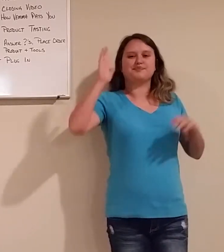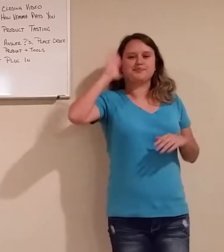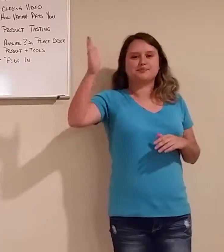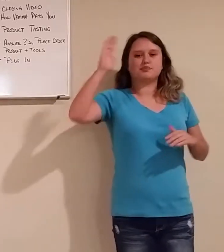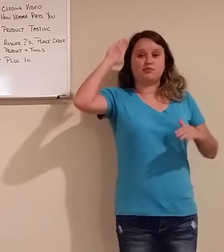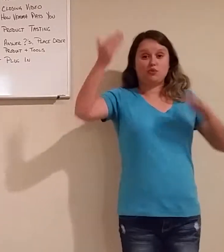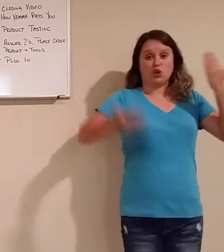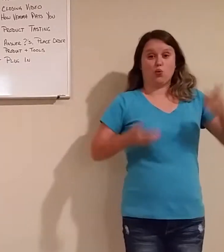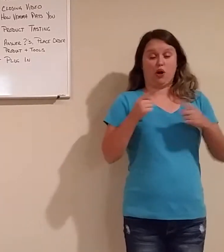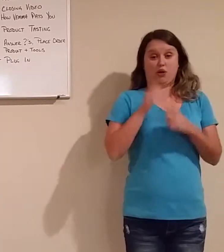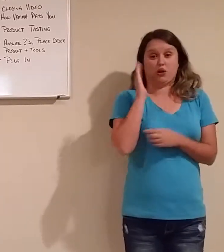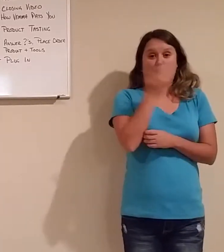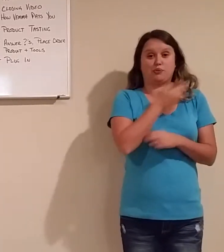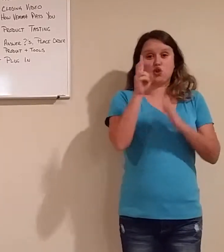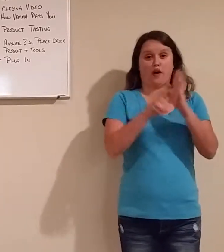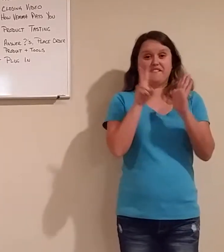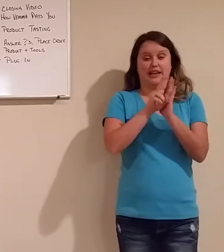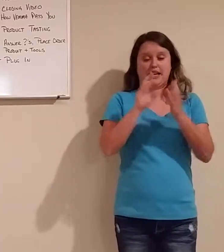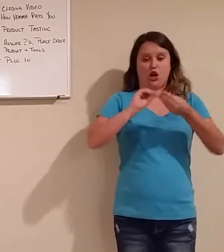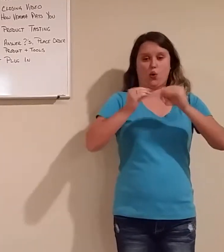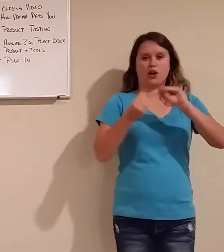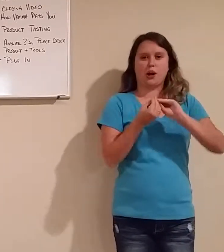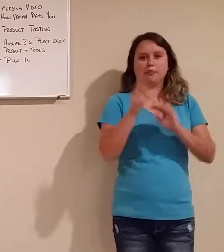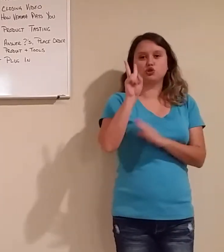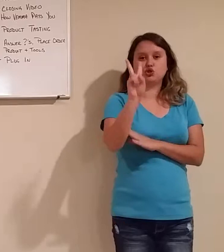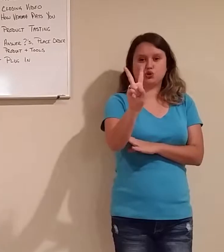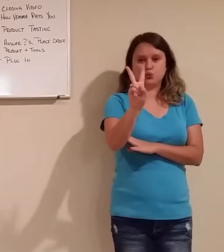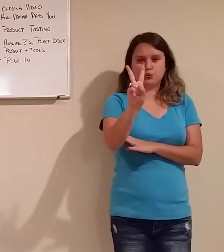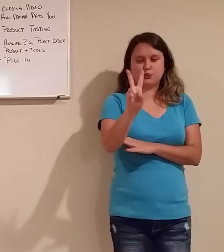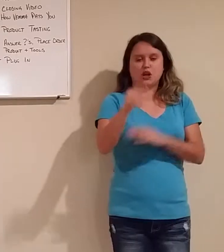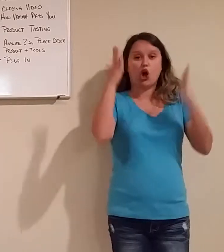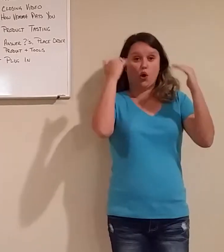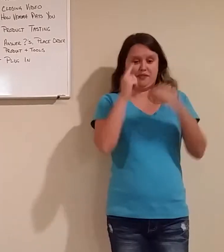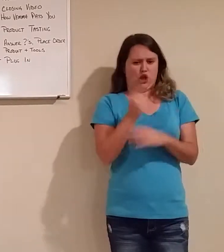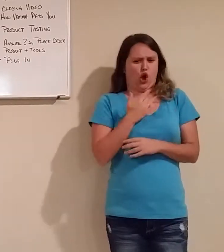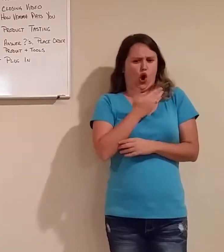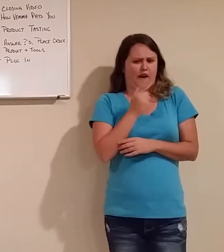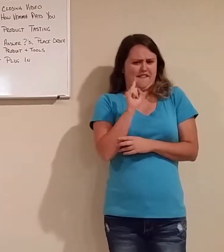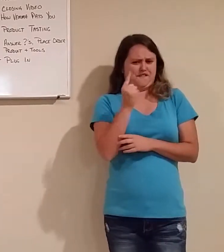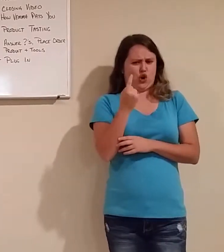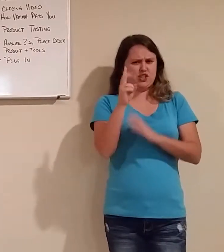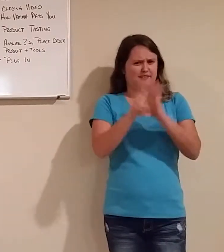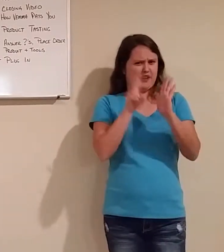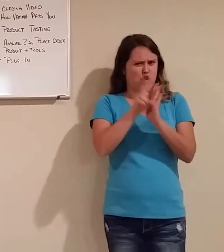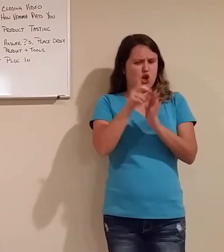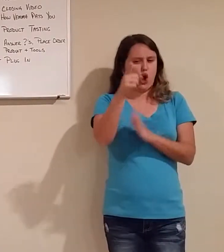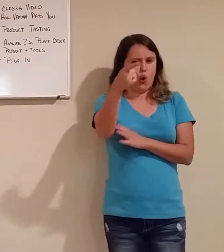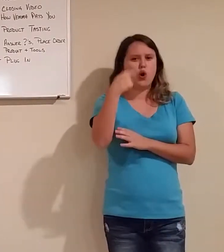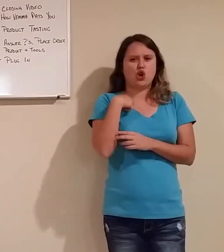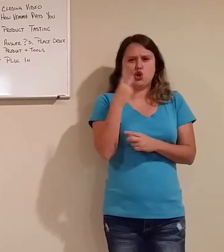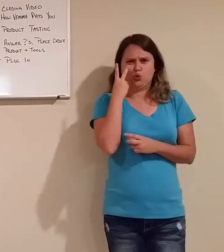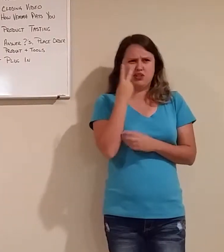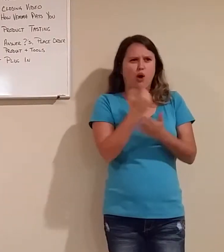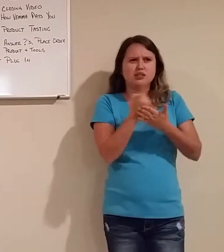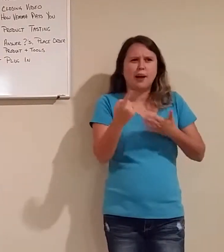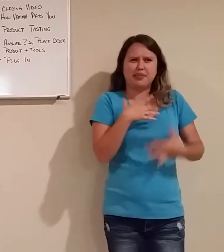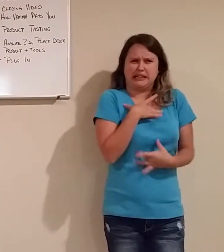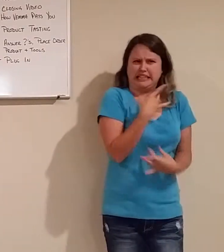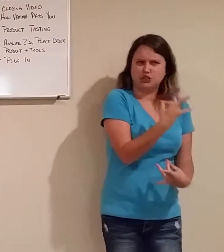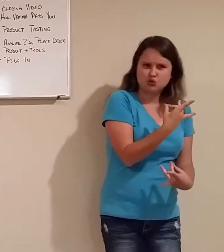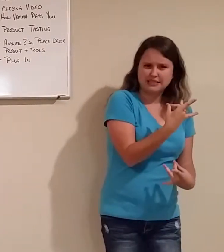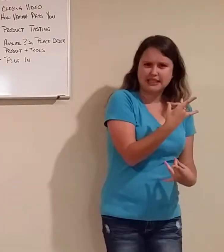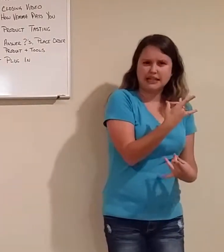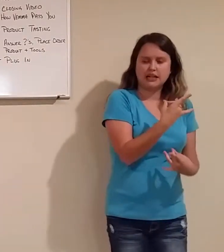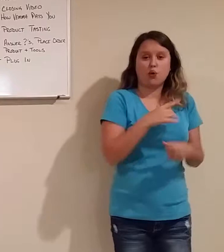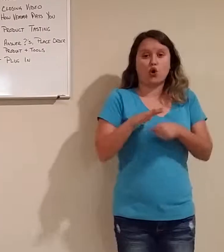Hey, welcome to our video. This is video number 2. Hopefully our first video you found something of value in it. And we're